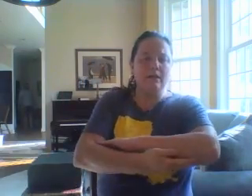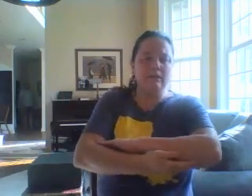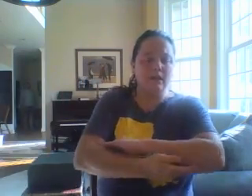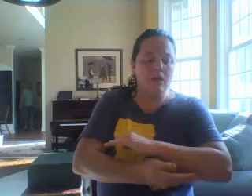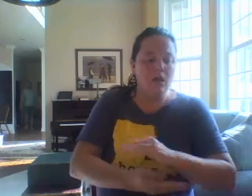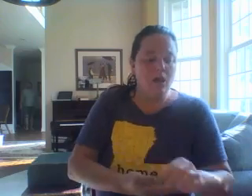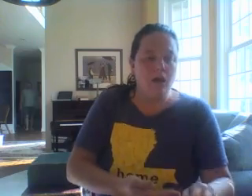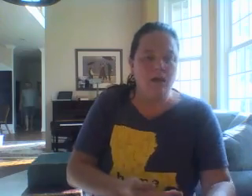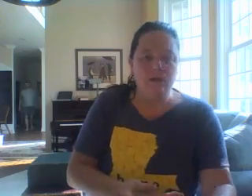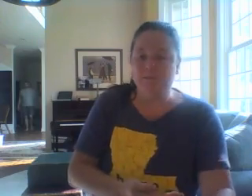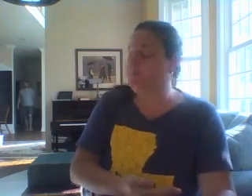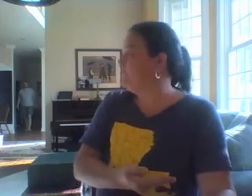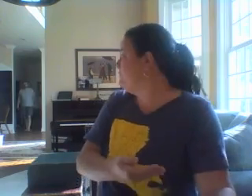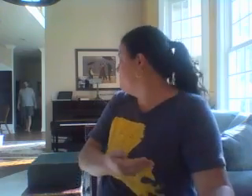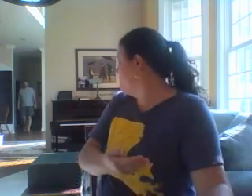night.